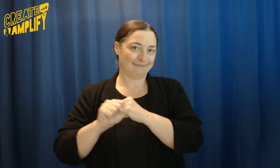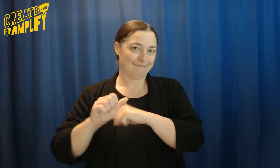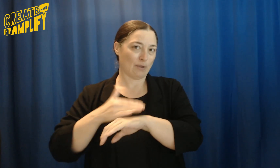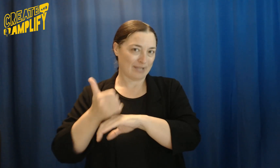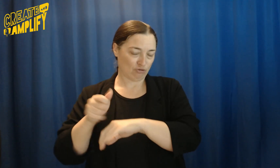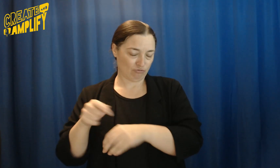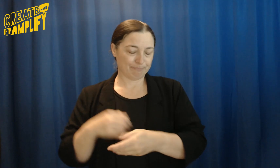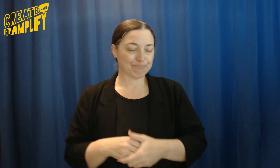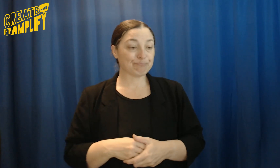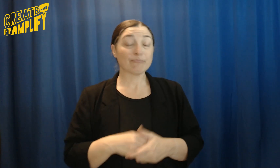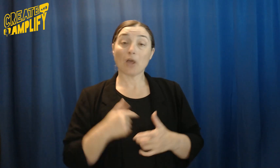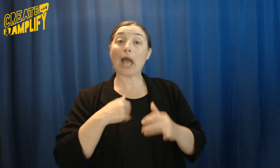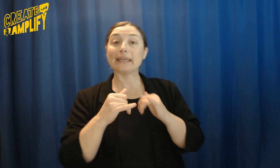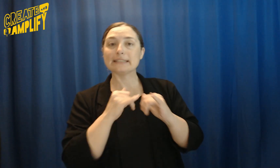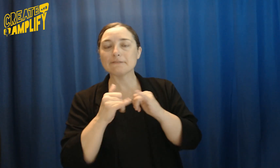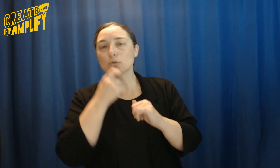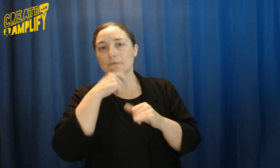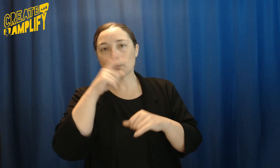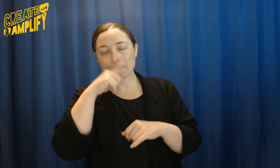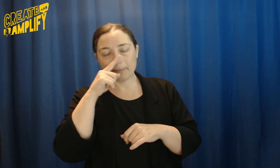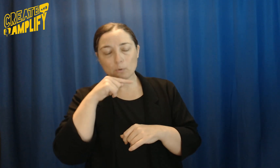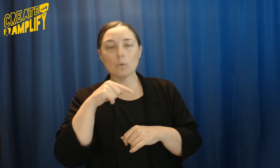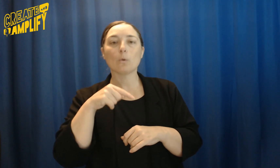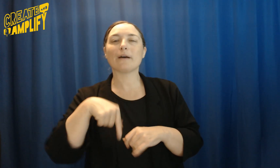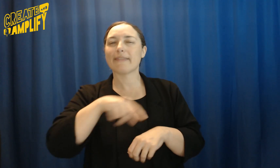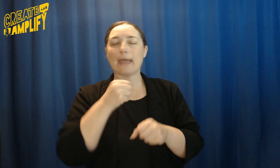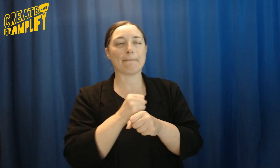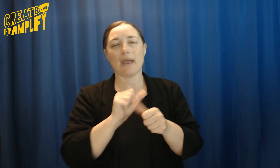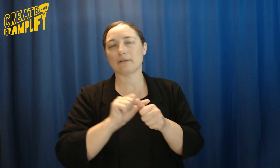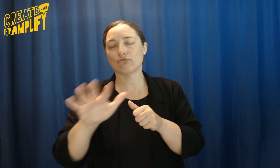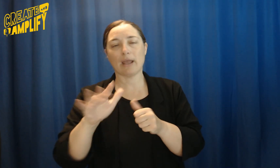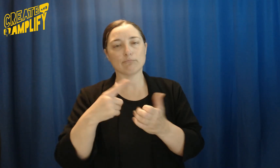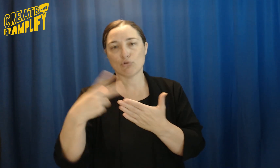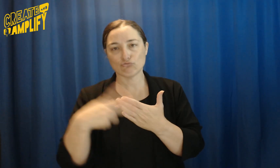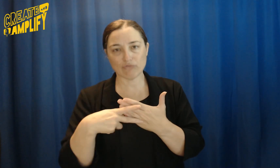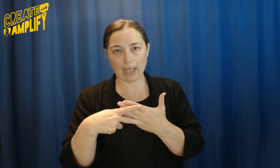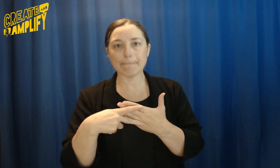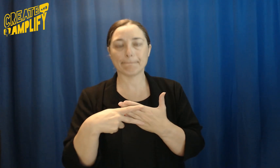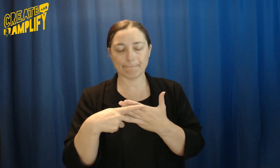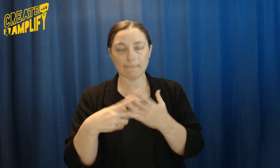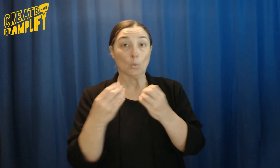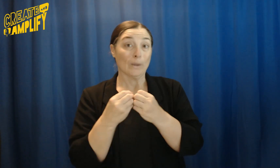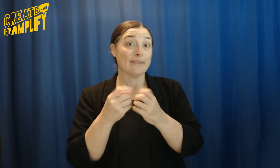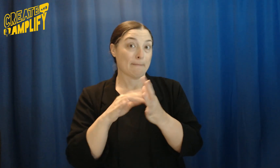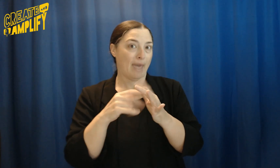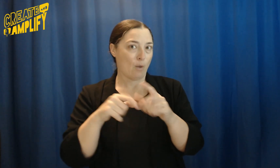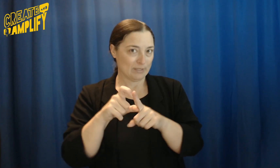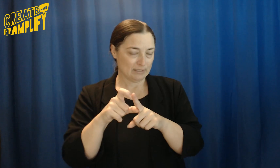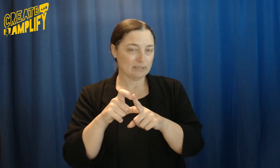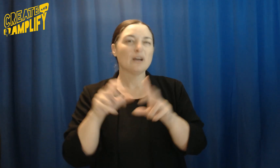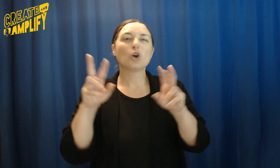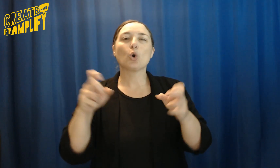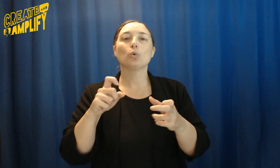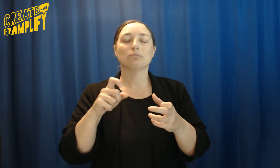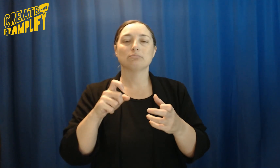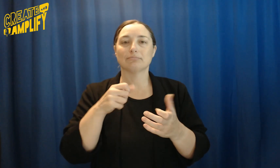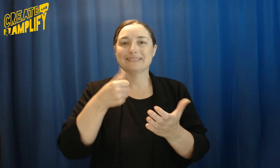of people who made a really great show with Howard called Scamp. Ashley Apap is